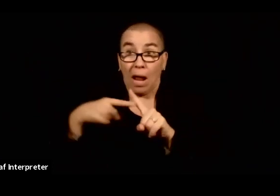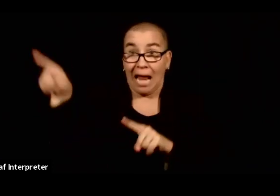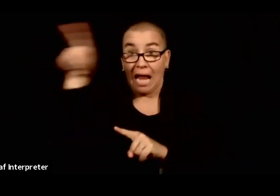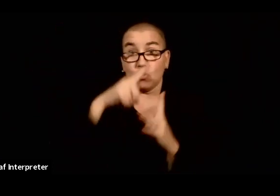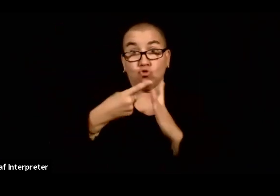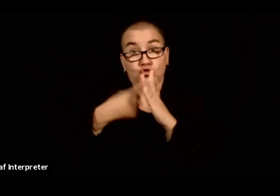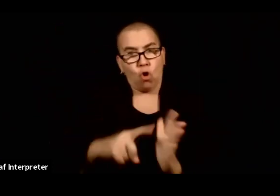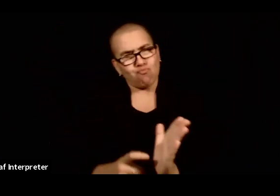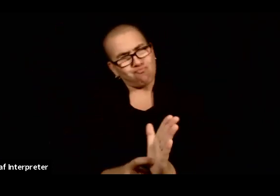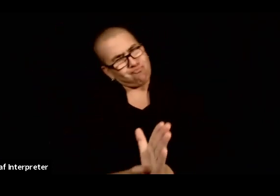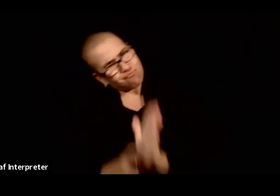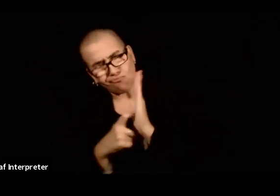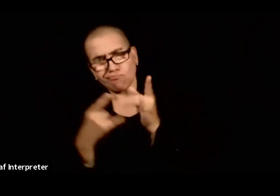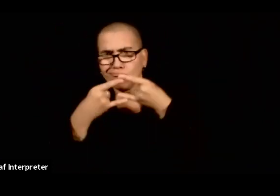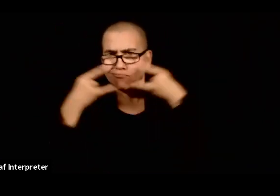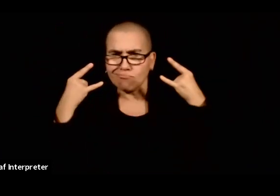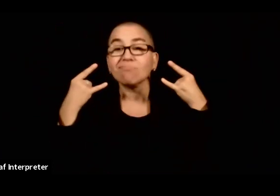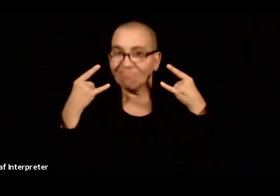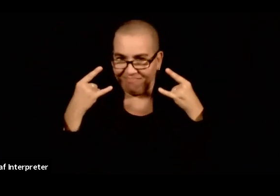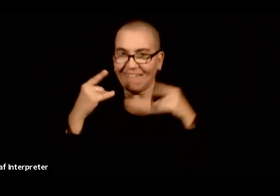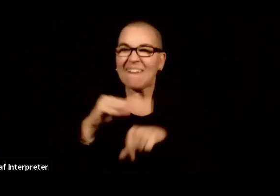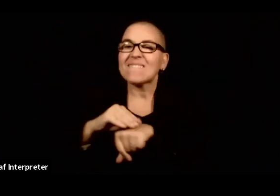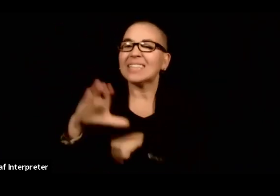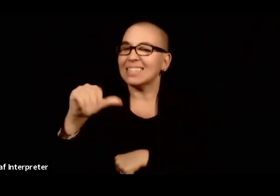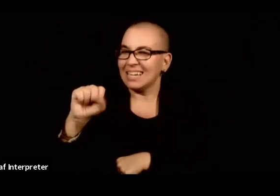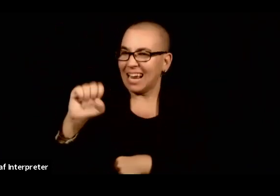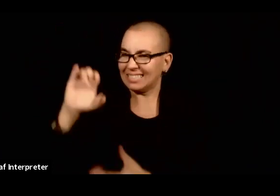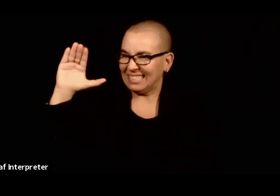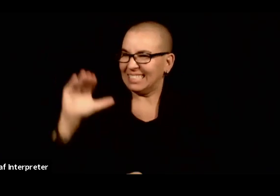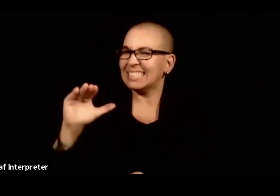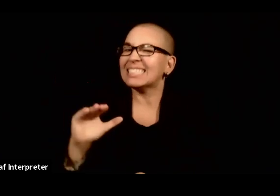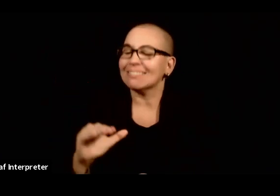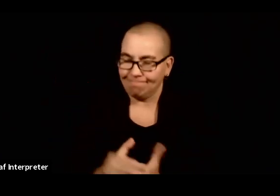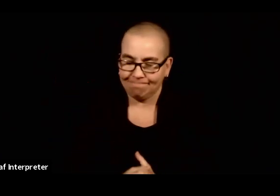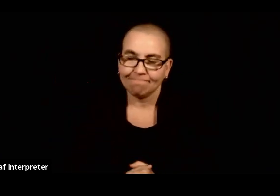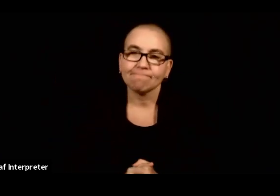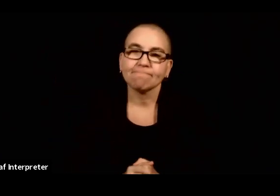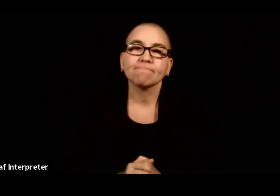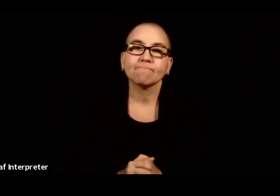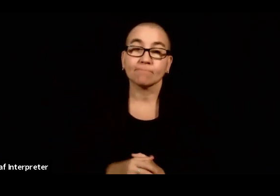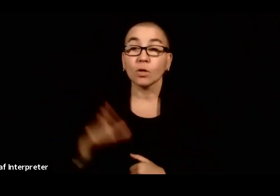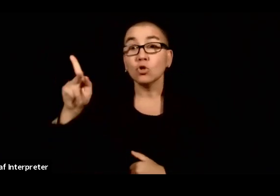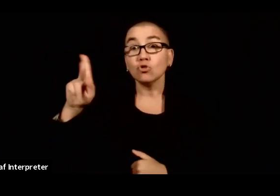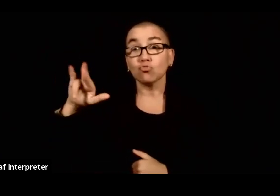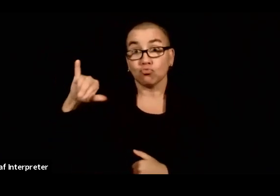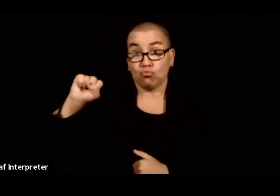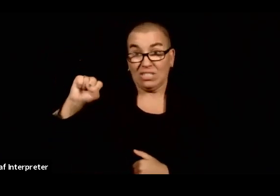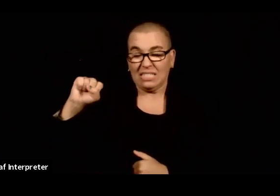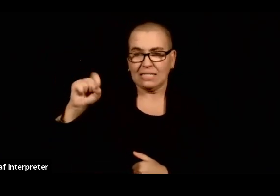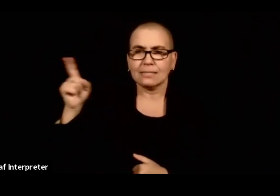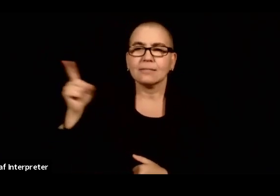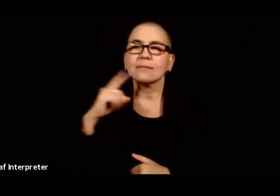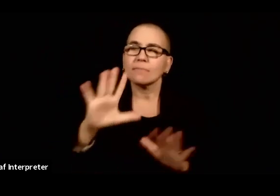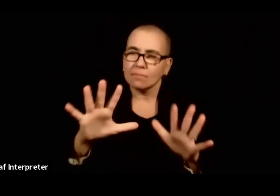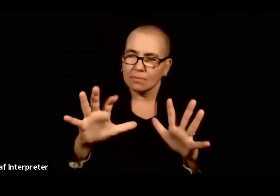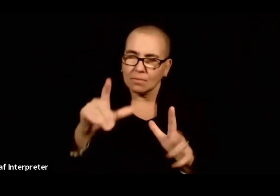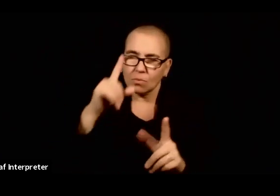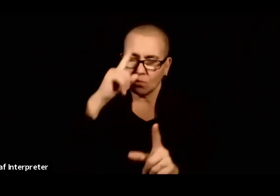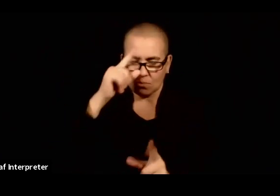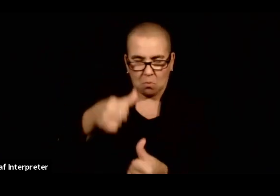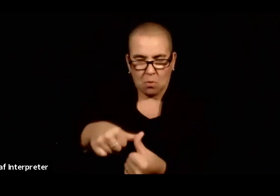The only thing I'll mention is just that one thing to keep in mind is that there are certain settings in which people clearly need to